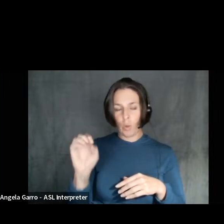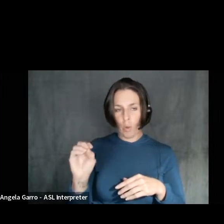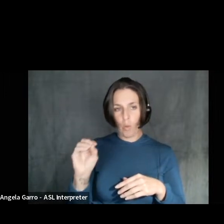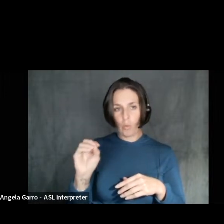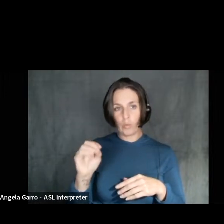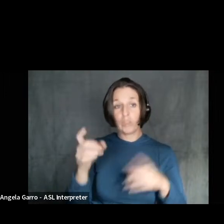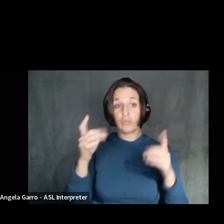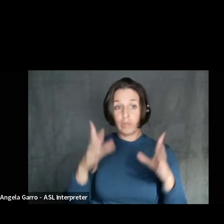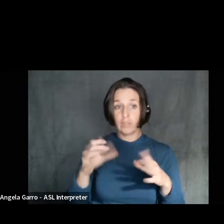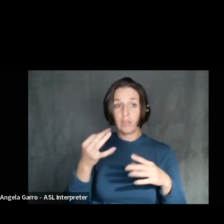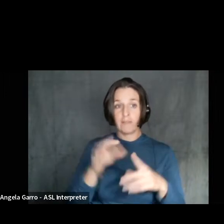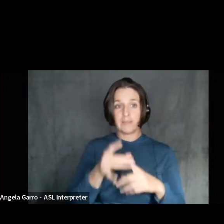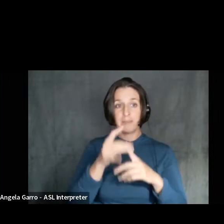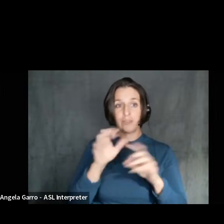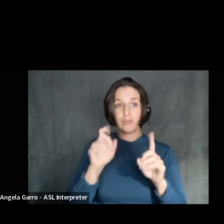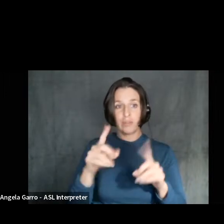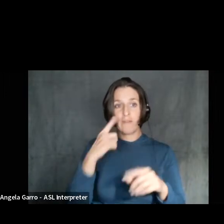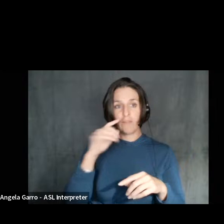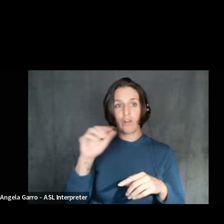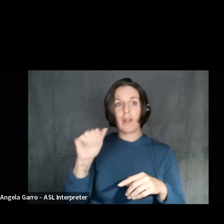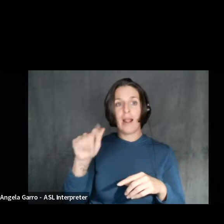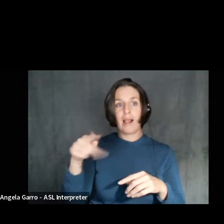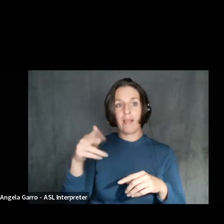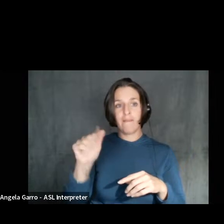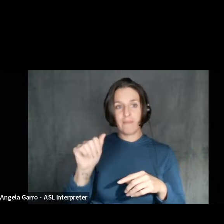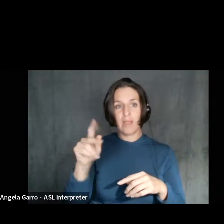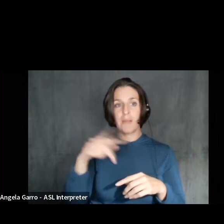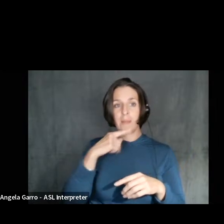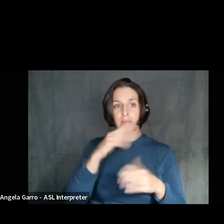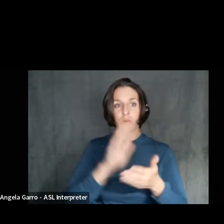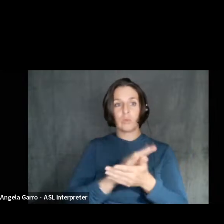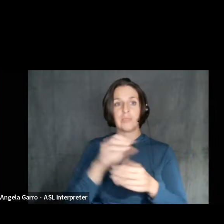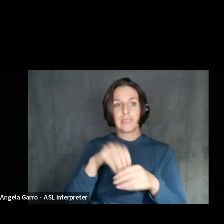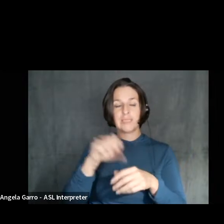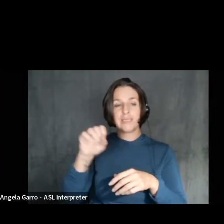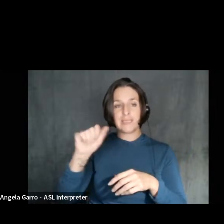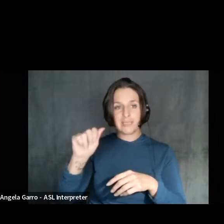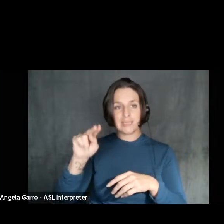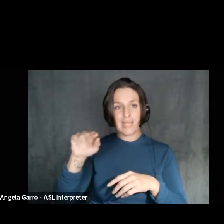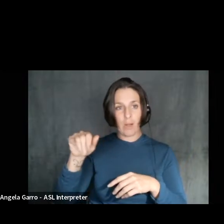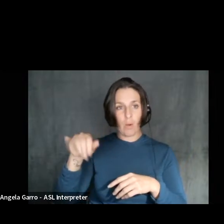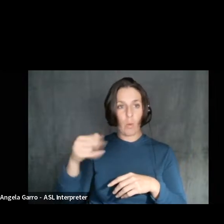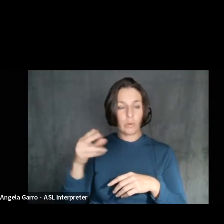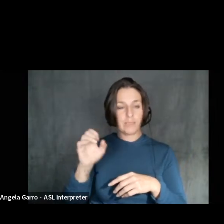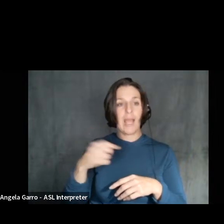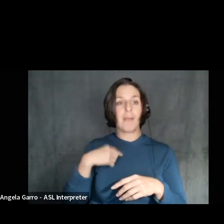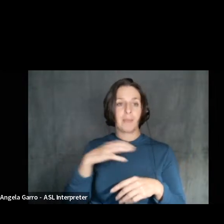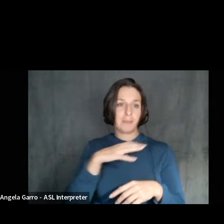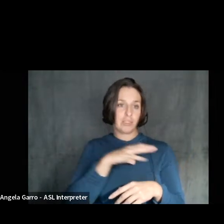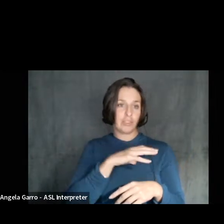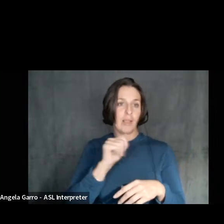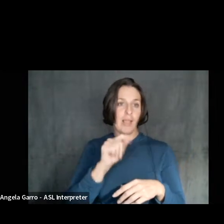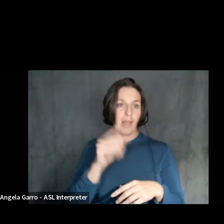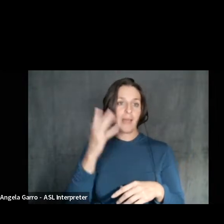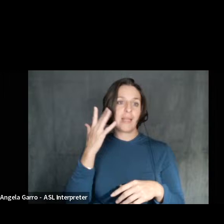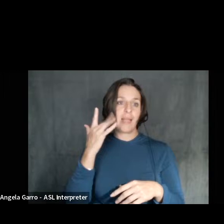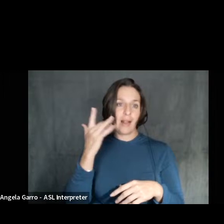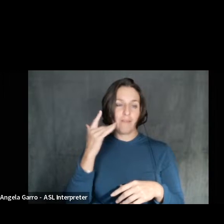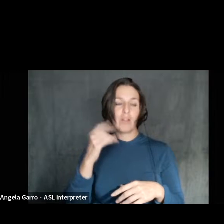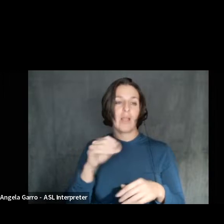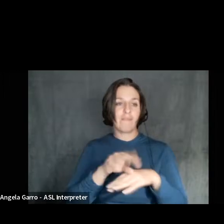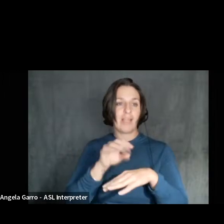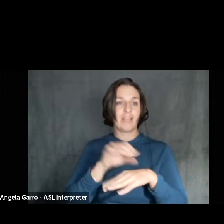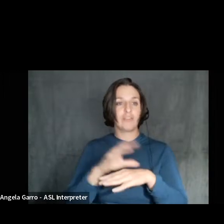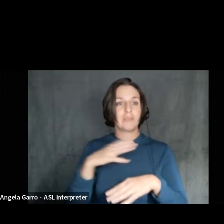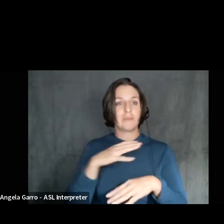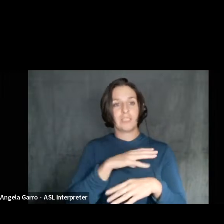Special Education for Alpha Public Schools in San Jose, I have the privilege to serve as a commissioner on California's Advisory Commission on Special